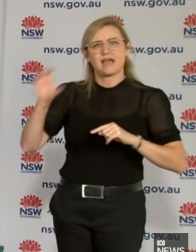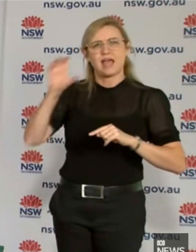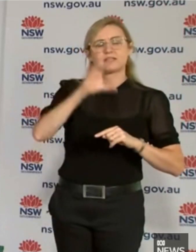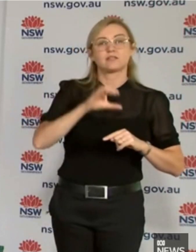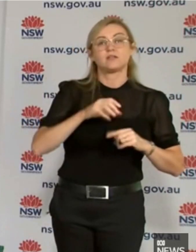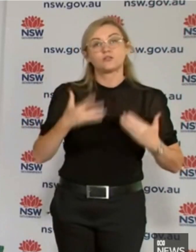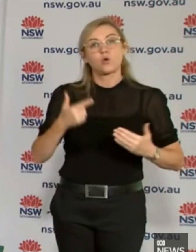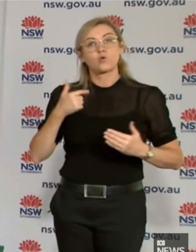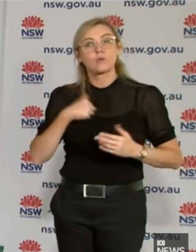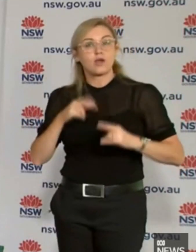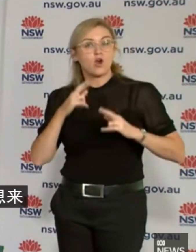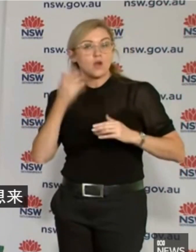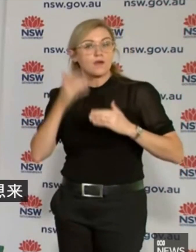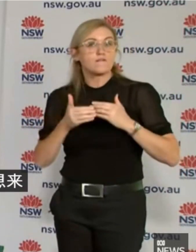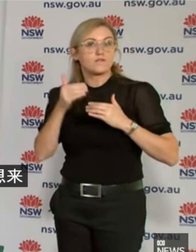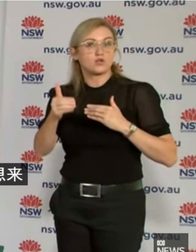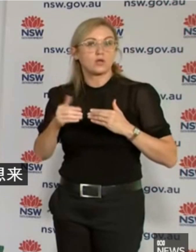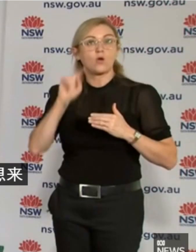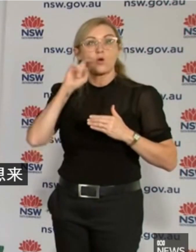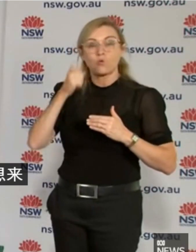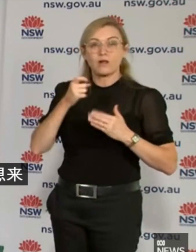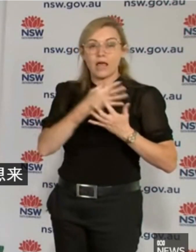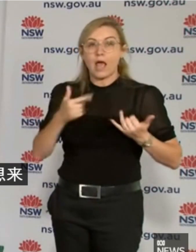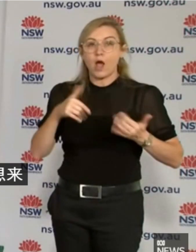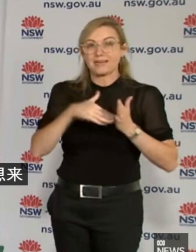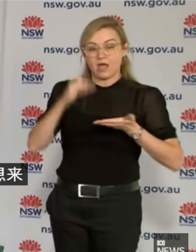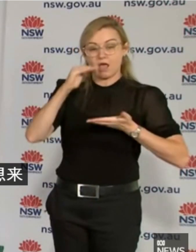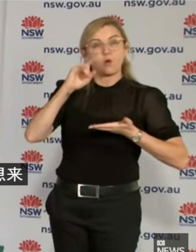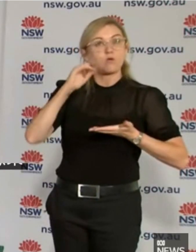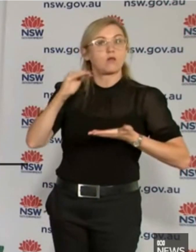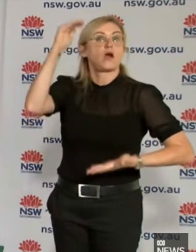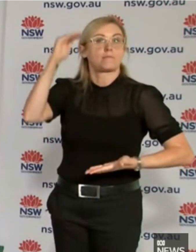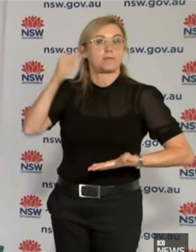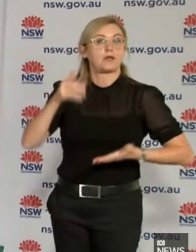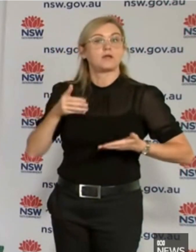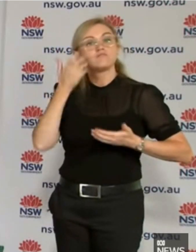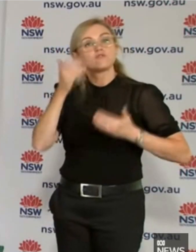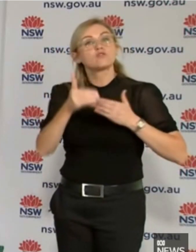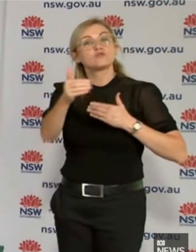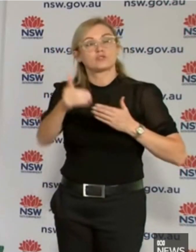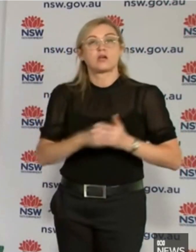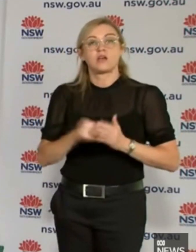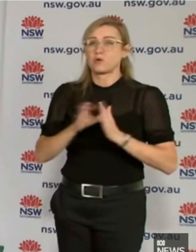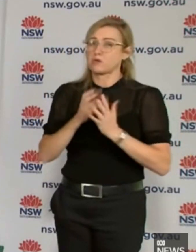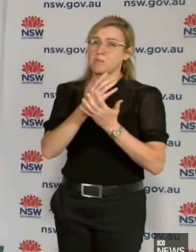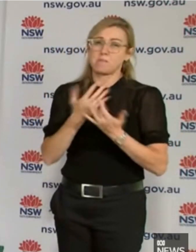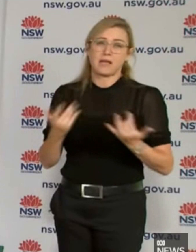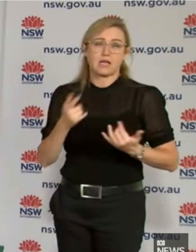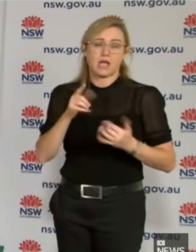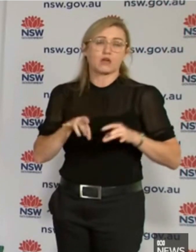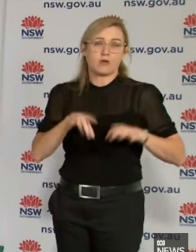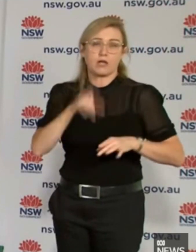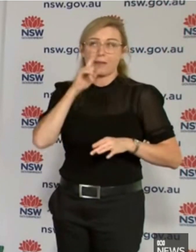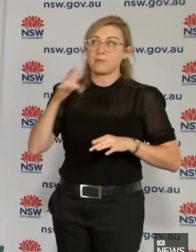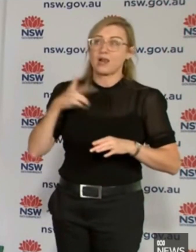numbers because there are many Australians overseas who'd like to get here. And so we have that trial, which was announced, I think, by the Premier a couple of